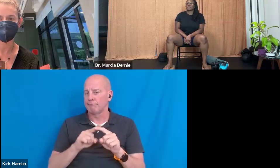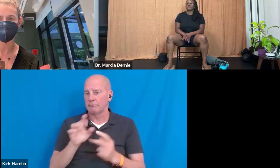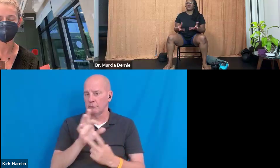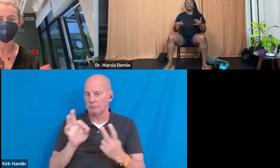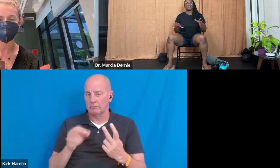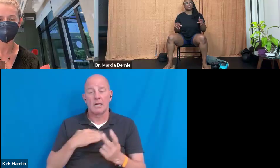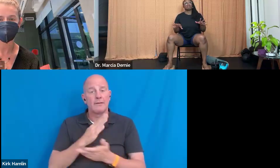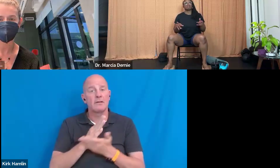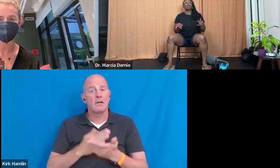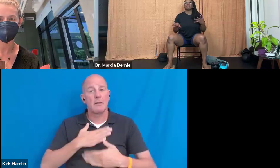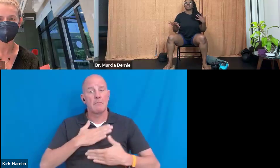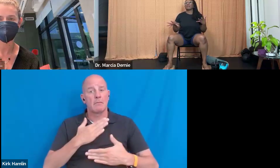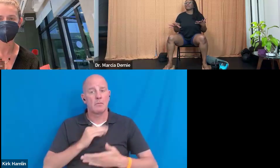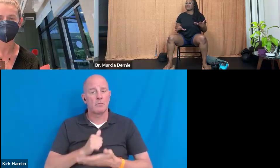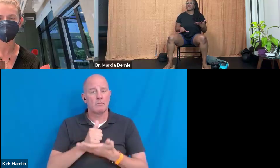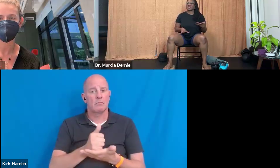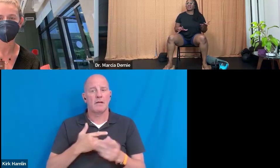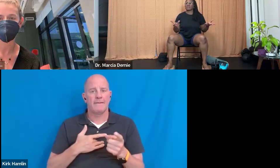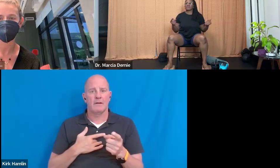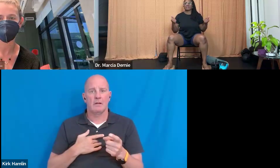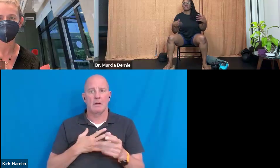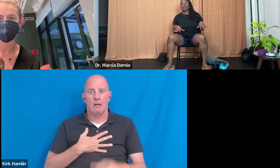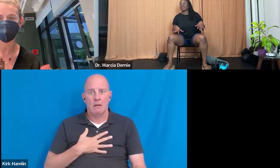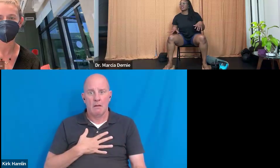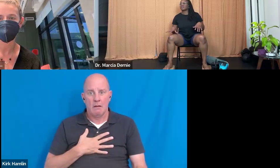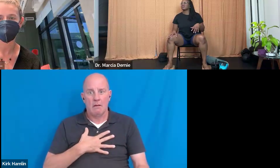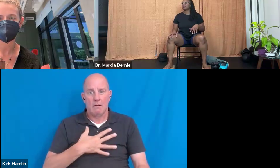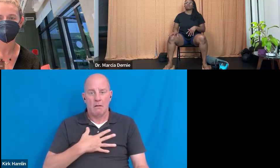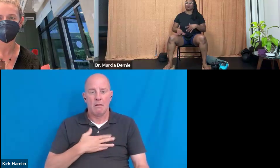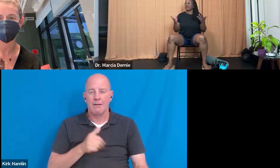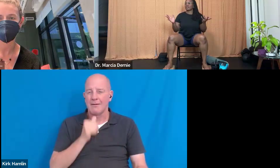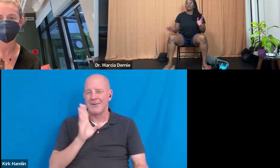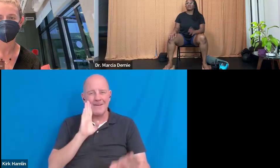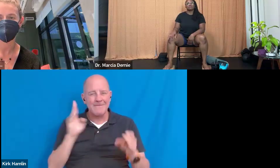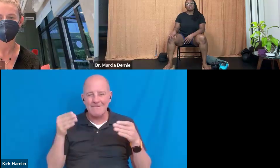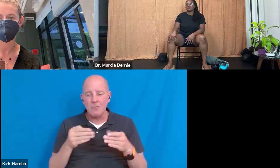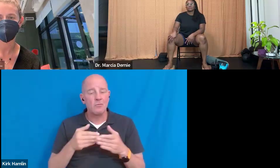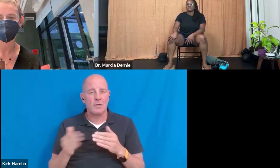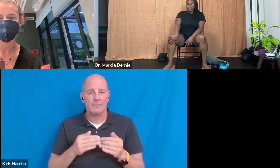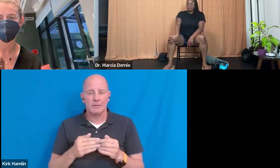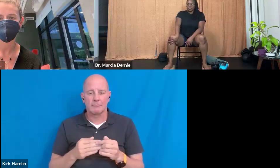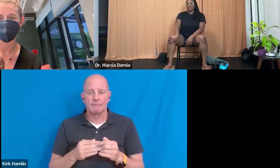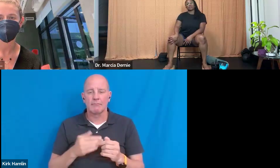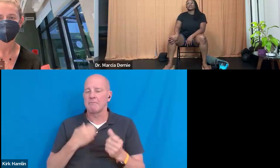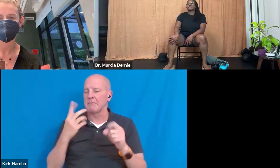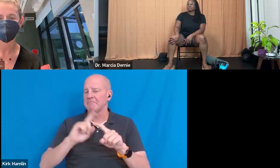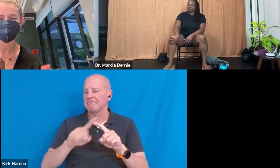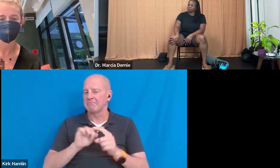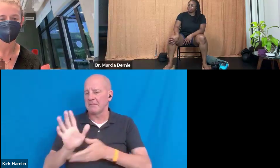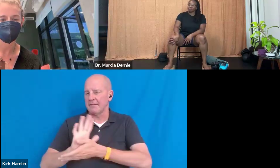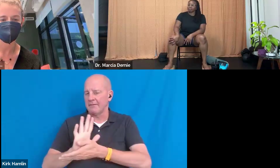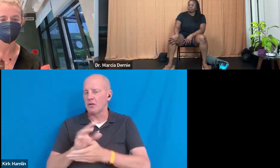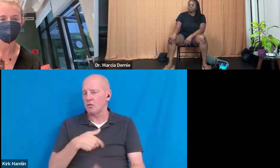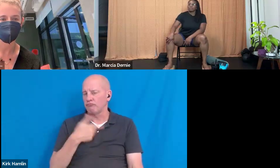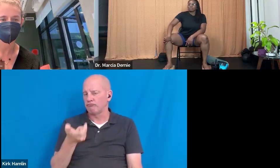just help you if you feel like you're hyperventilating or you're unfocused or whatever. There's a bunch of good ones.